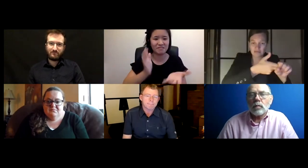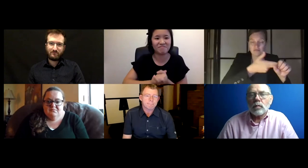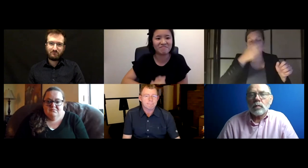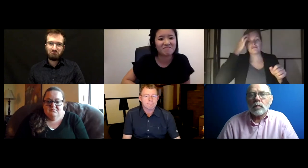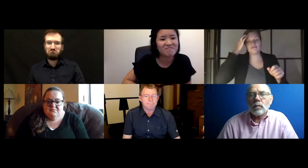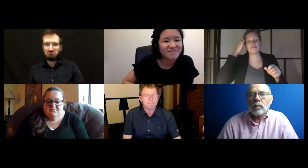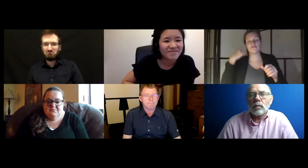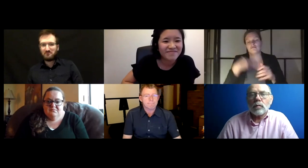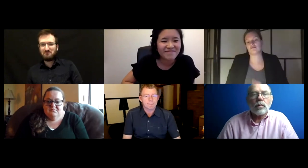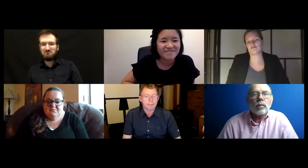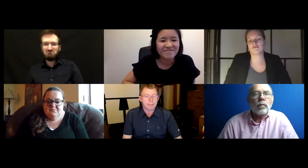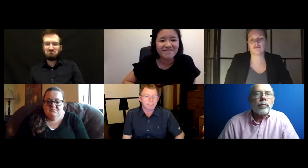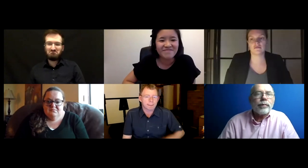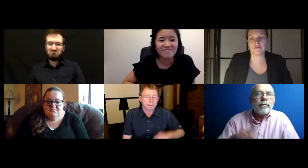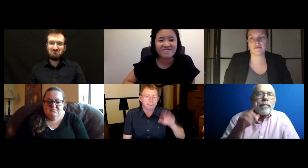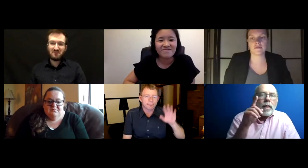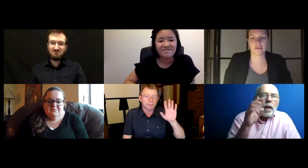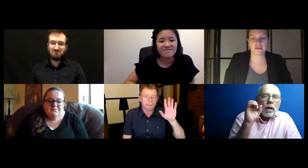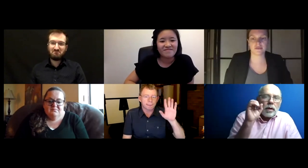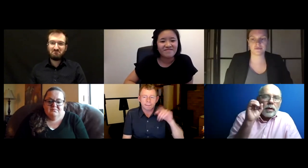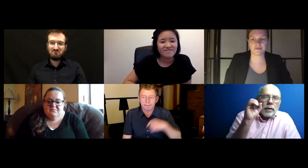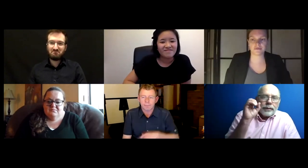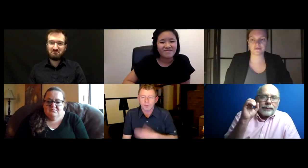political organizations.